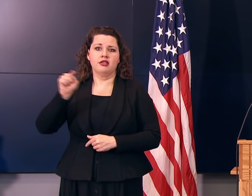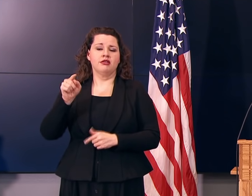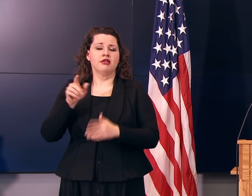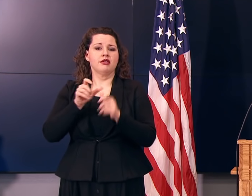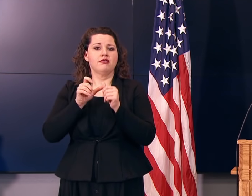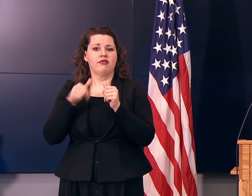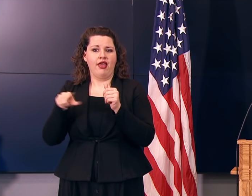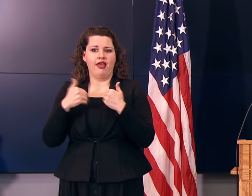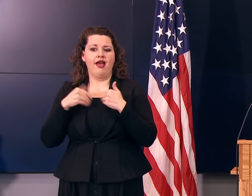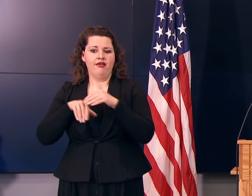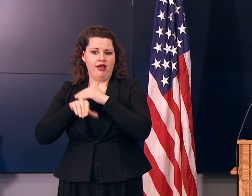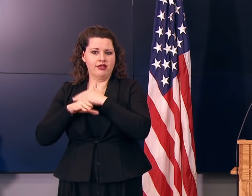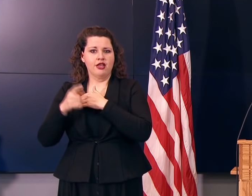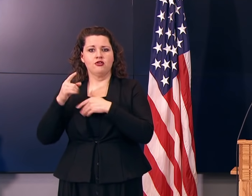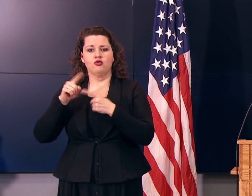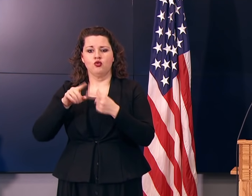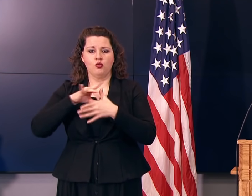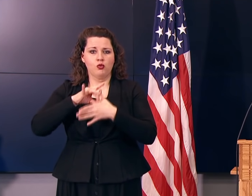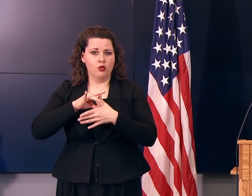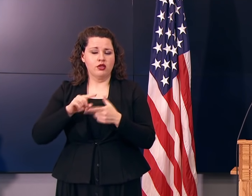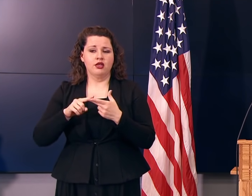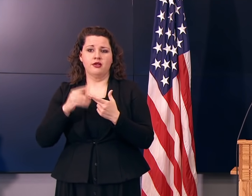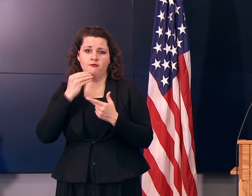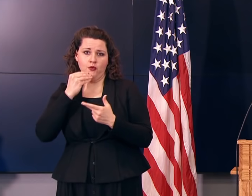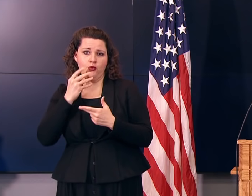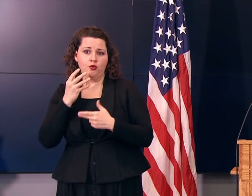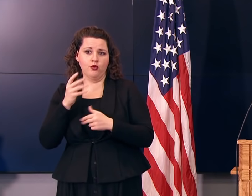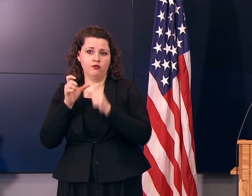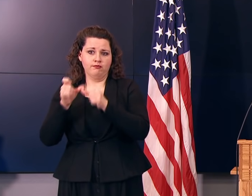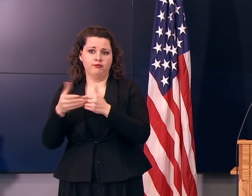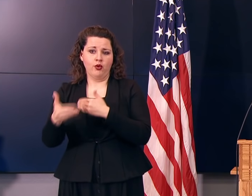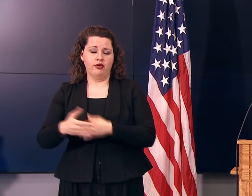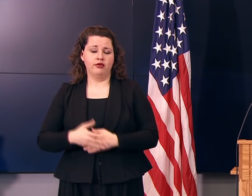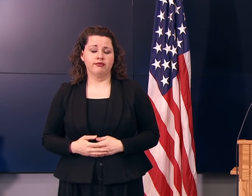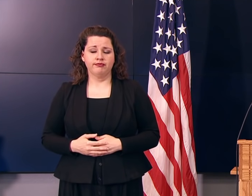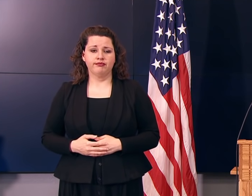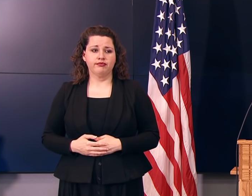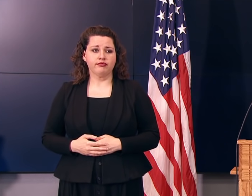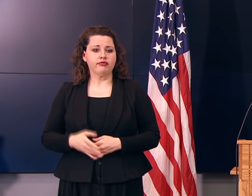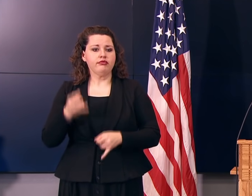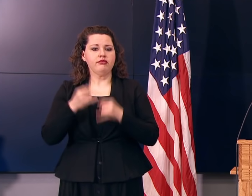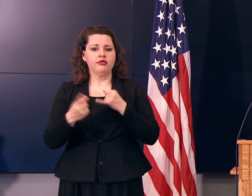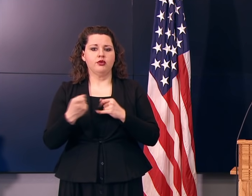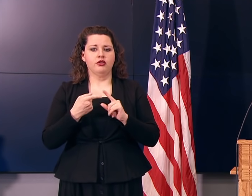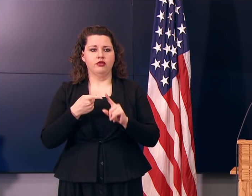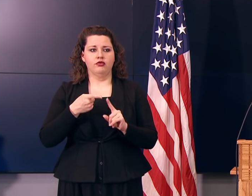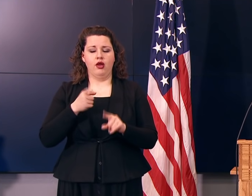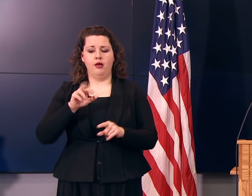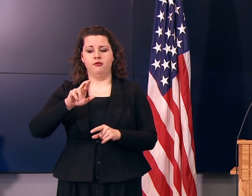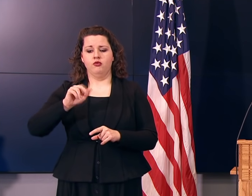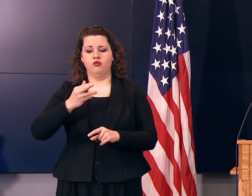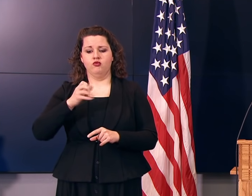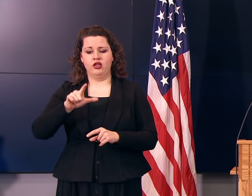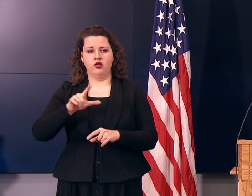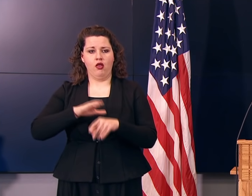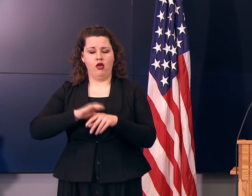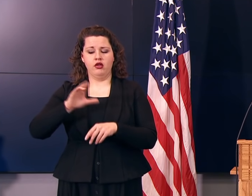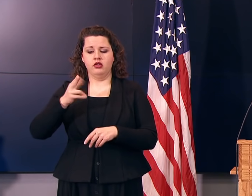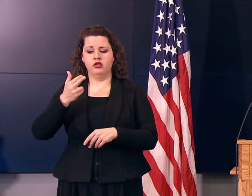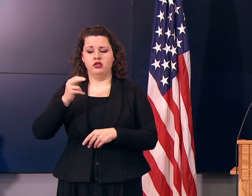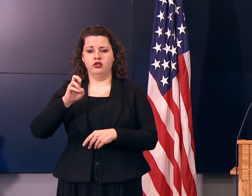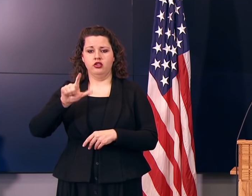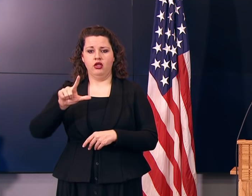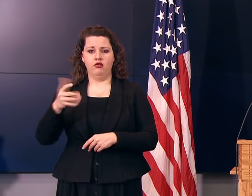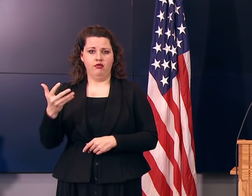access to protein and food going forward. Last question, Rachel, Channel 5. Good